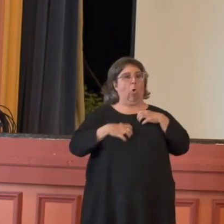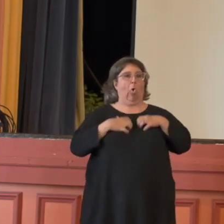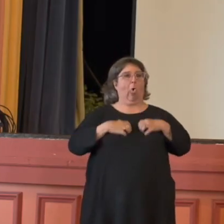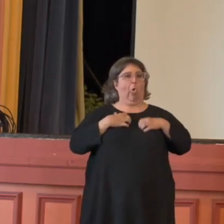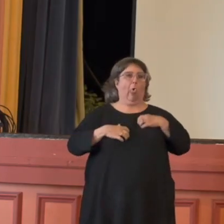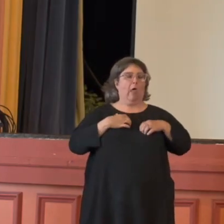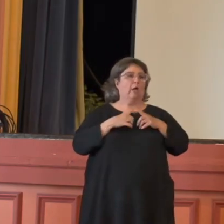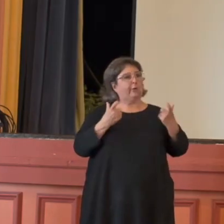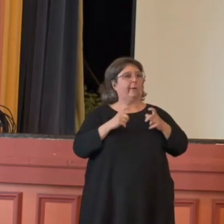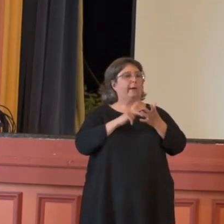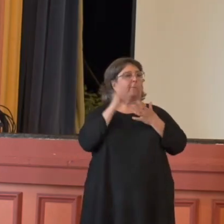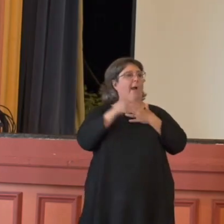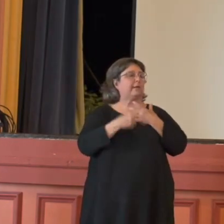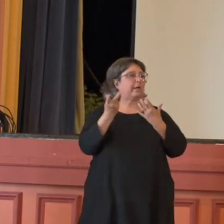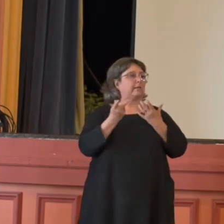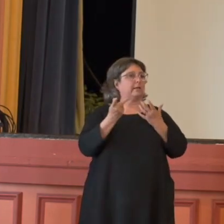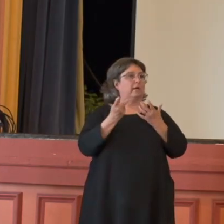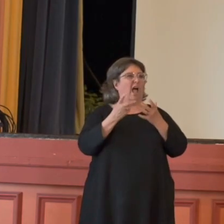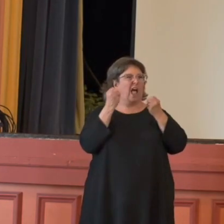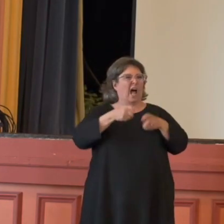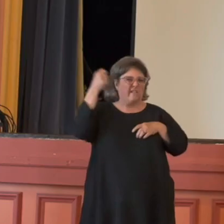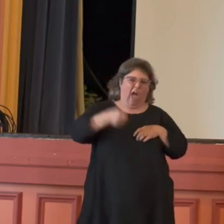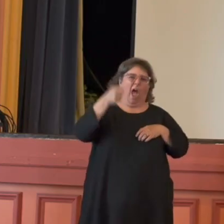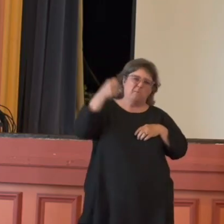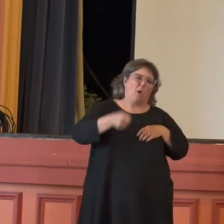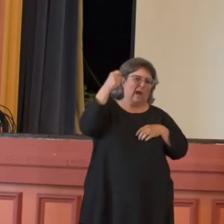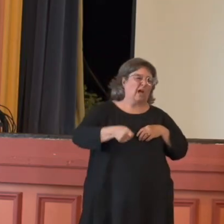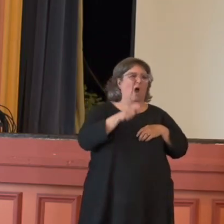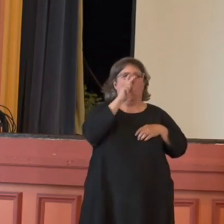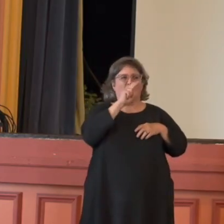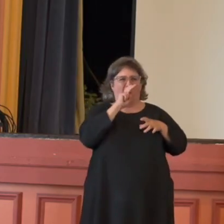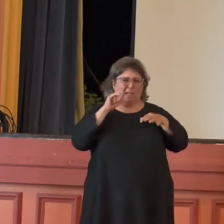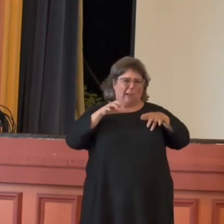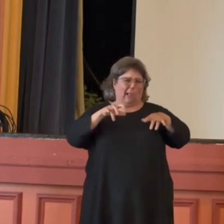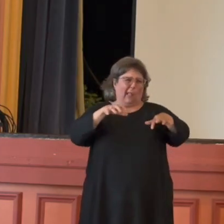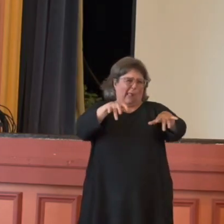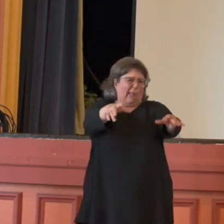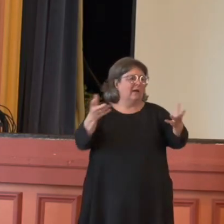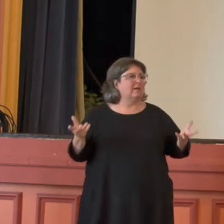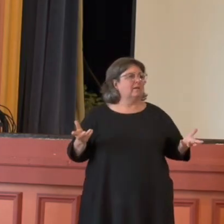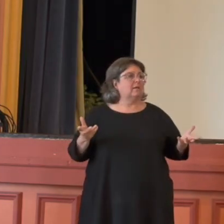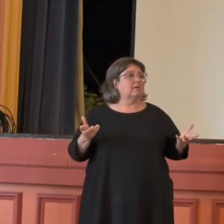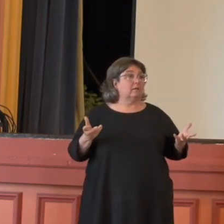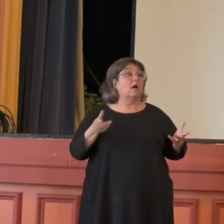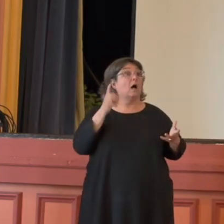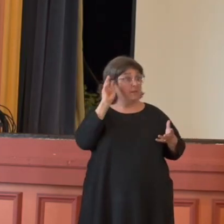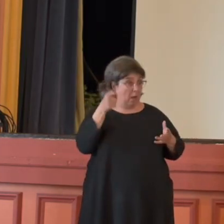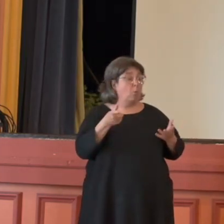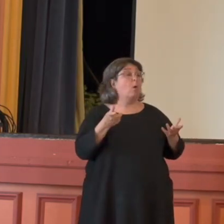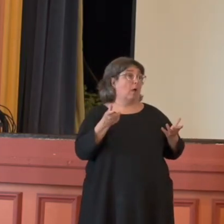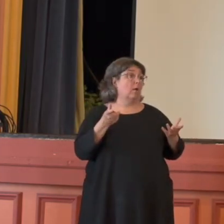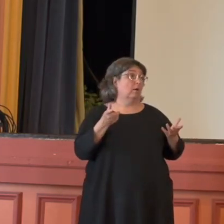especially these larger projects with a lot of hammering and other below ground issues, they are going